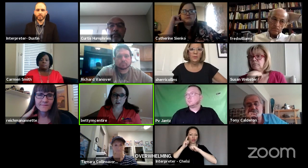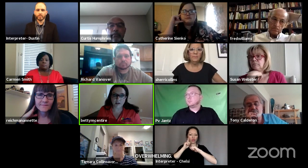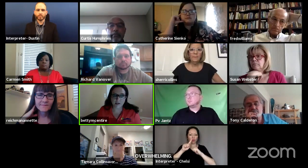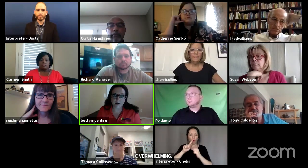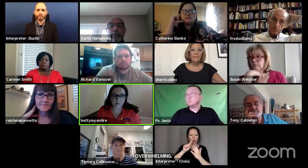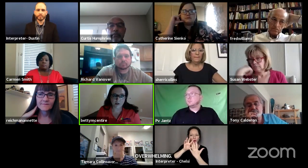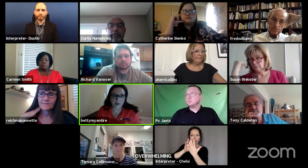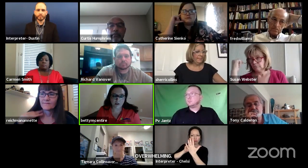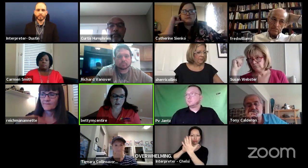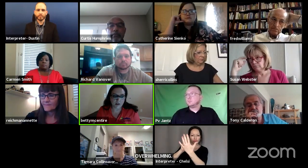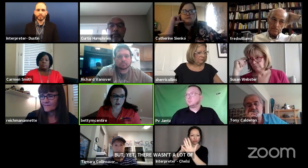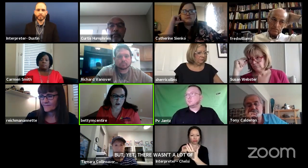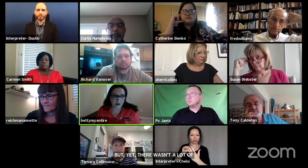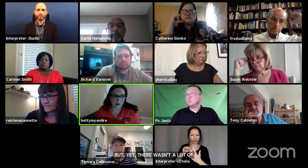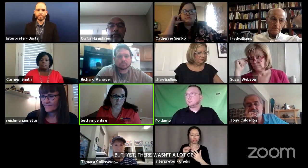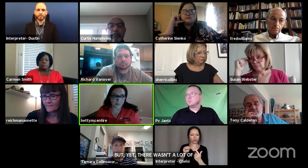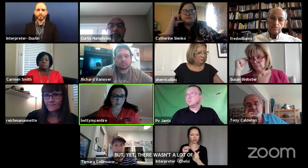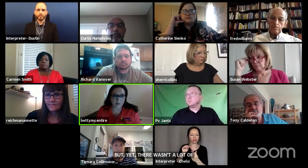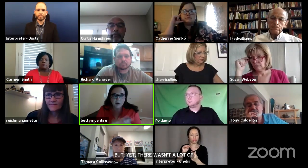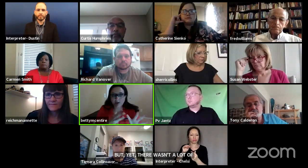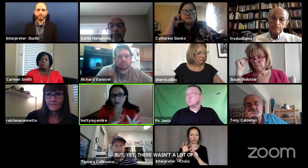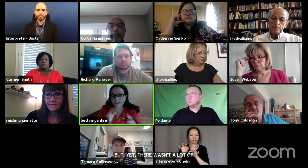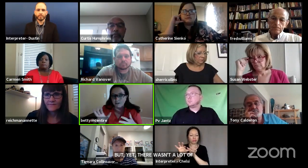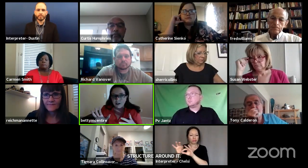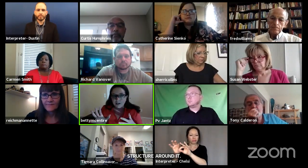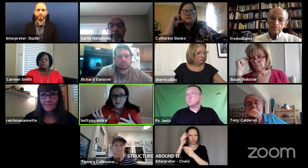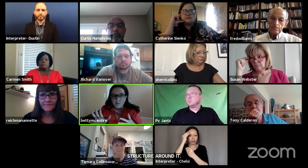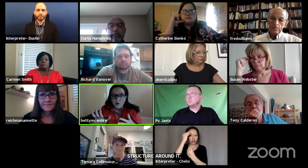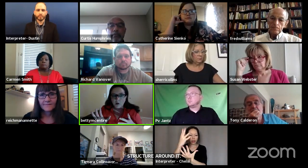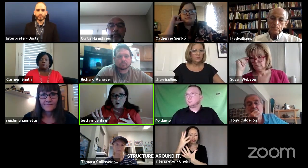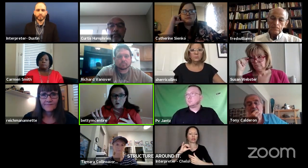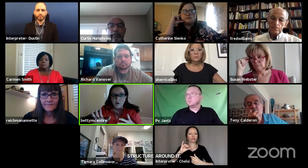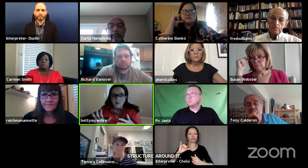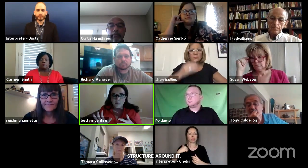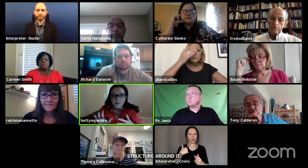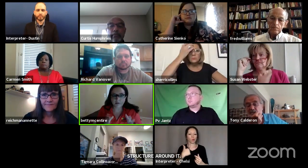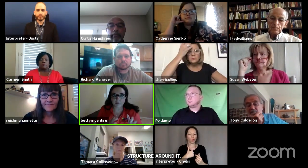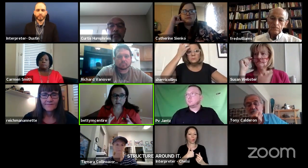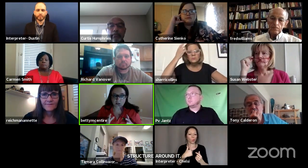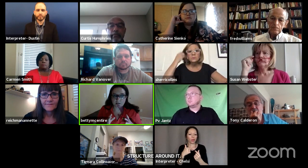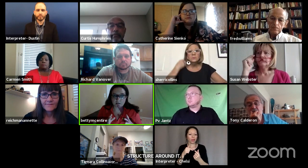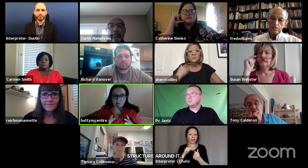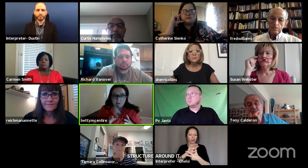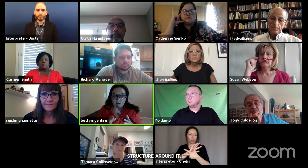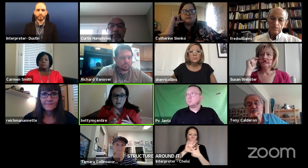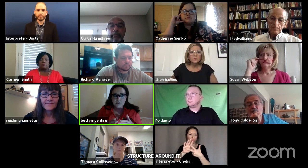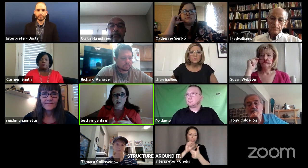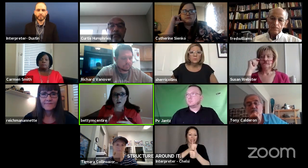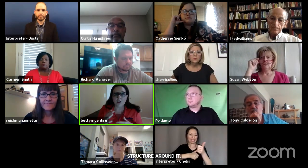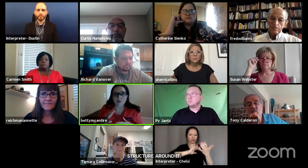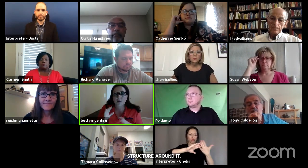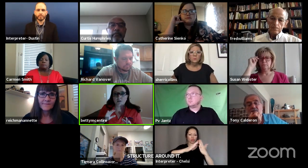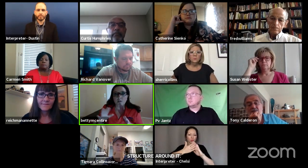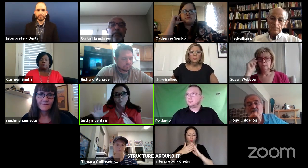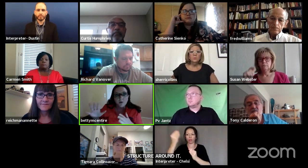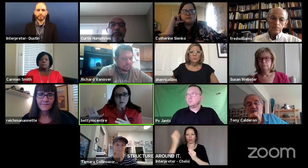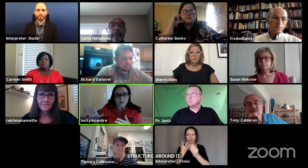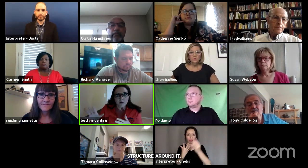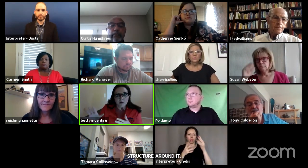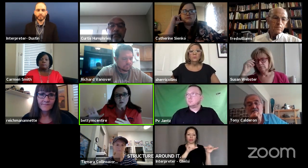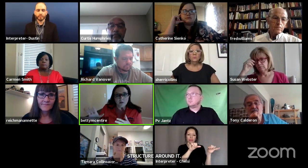the things that we, and we heard that actually kind of from all three of the various communities. So even though